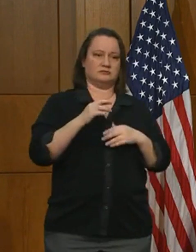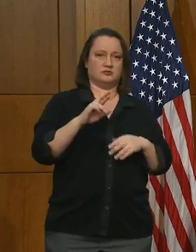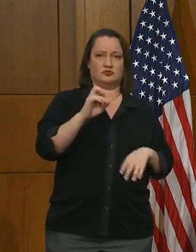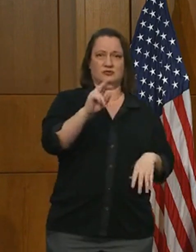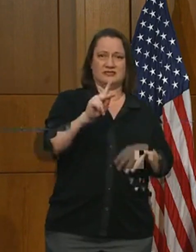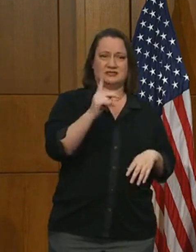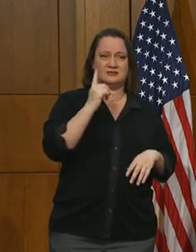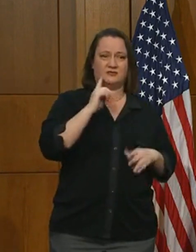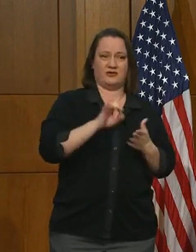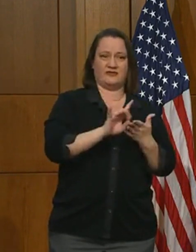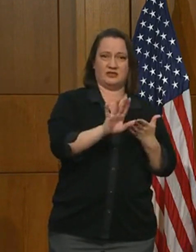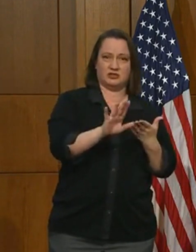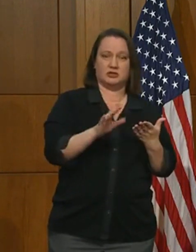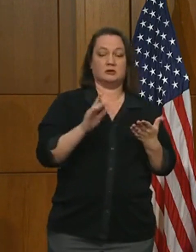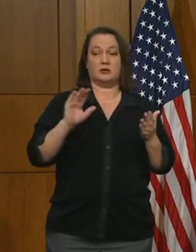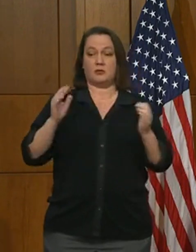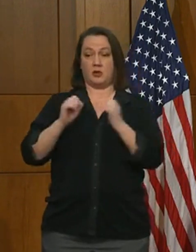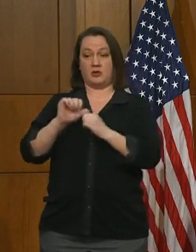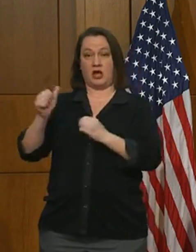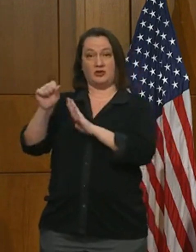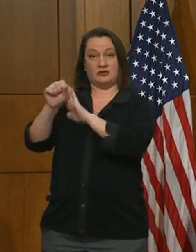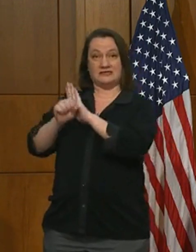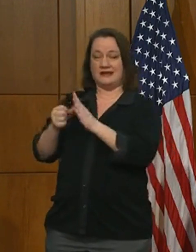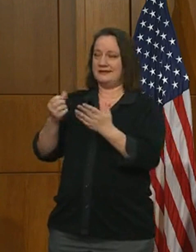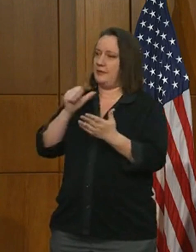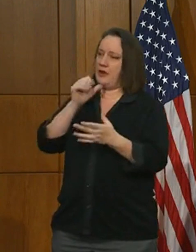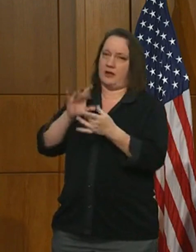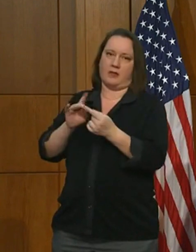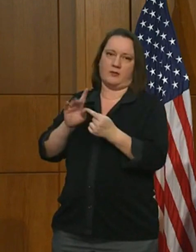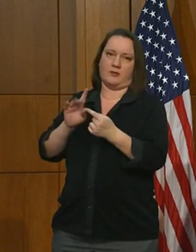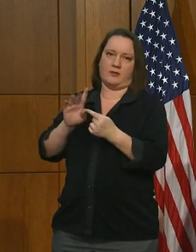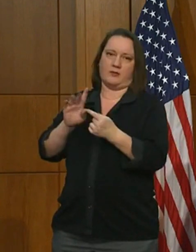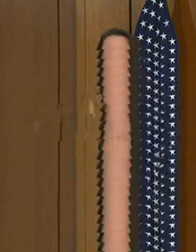to say anything further about that right now.